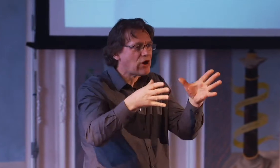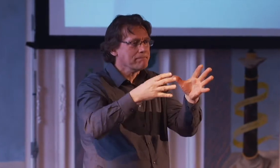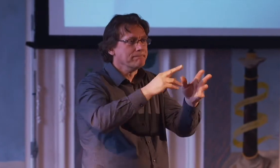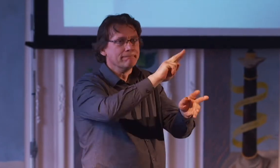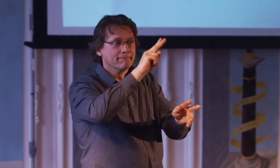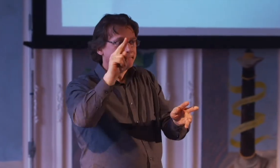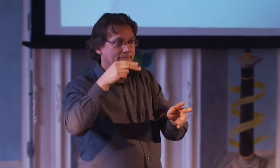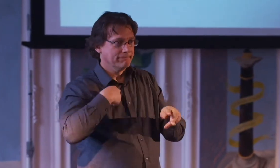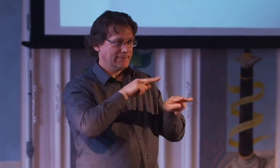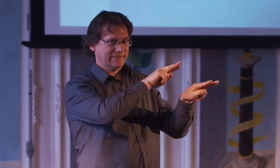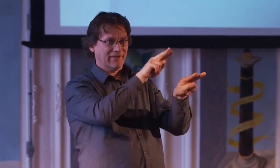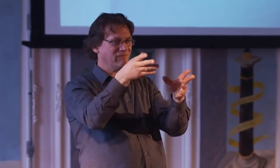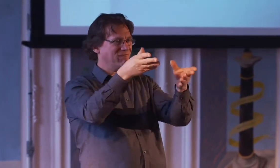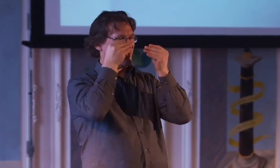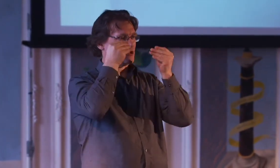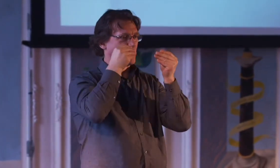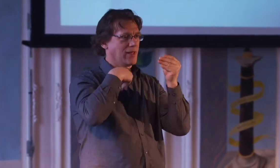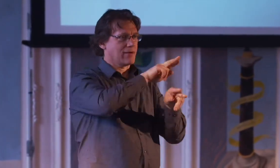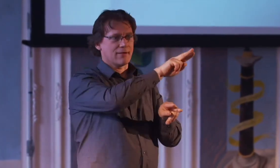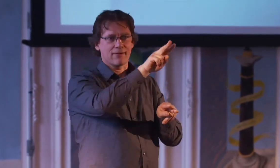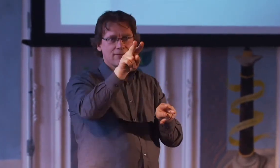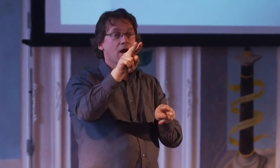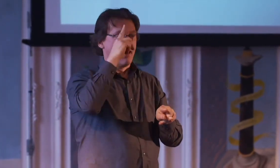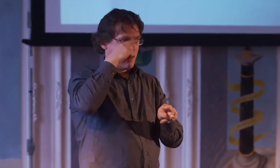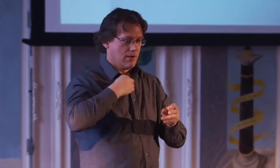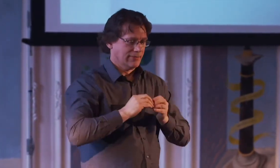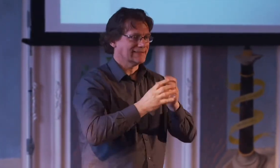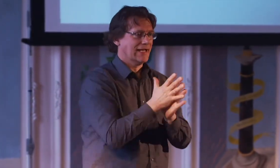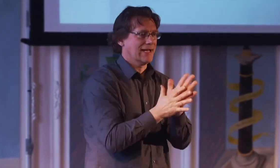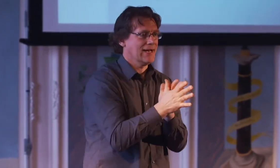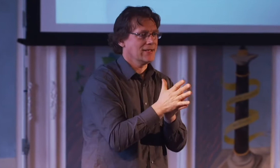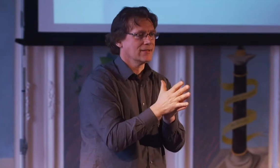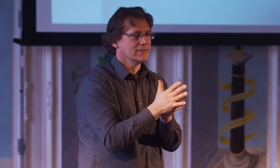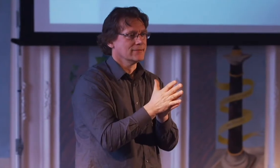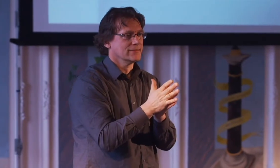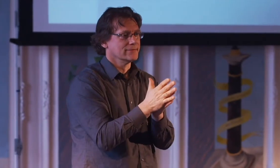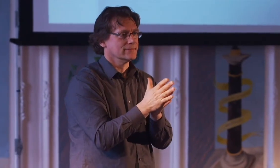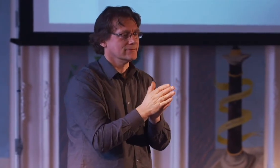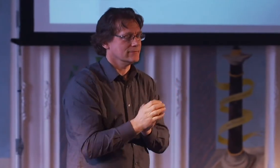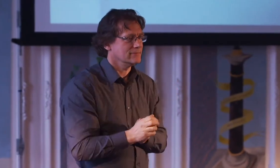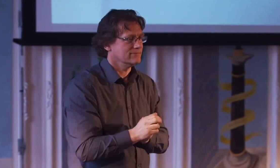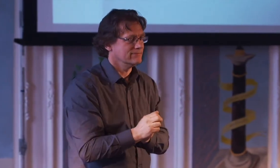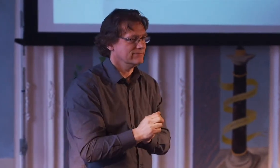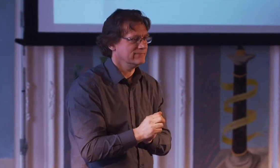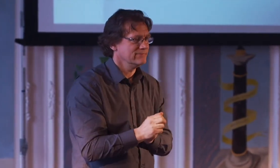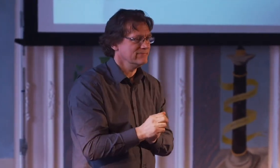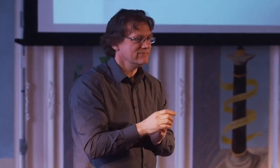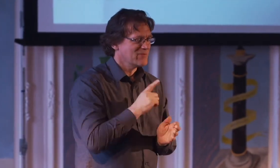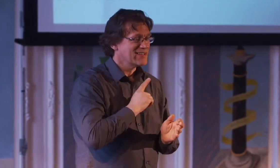this individual, he was able to illustrate some of the concepts for us. As a deaf working group, of course, we rely on visual information, so that really helped